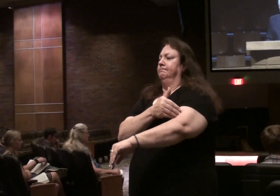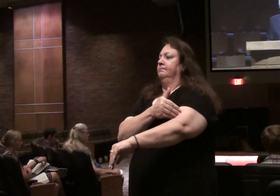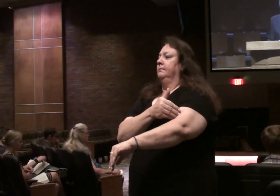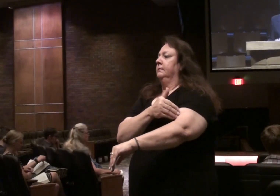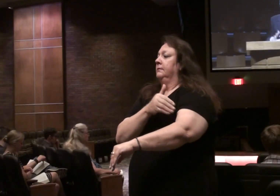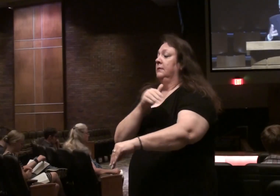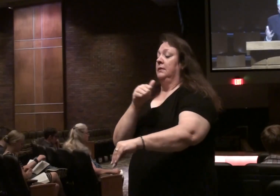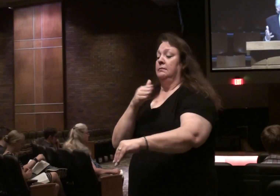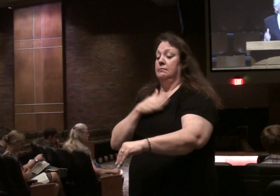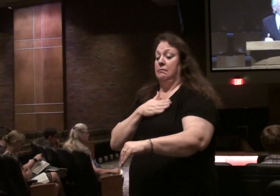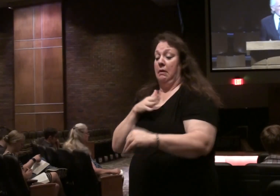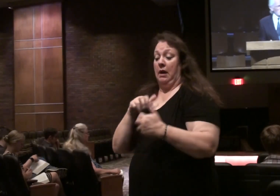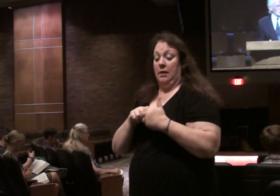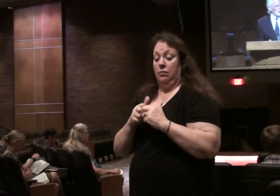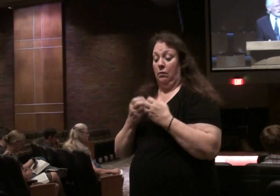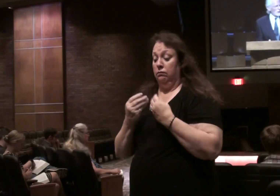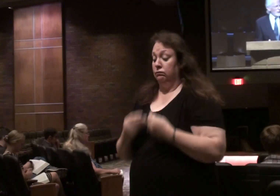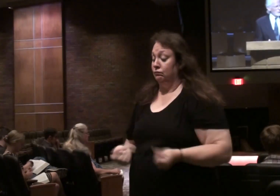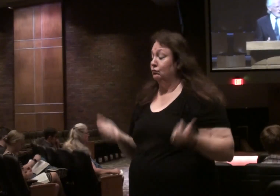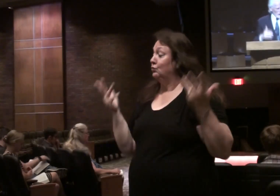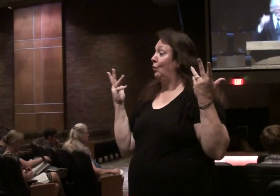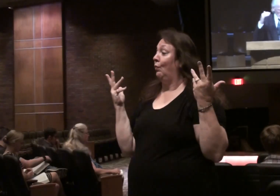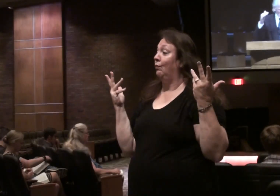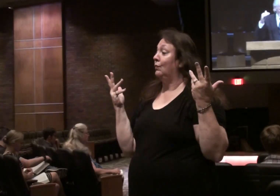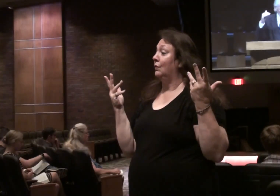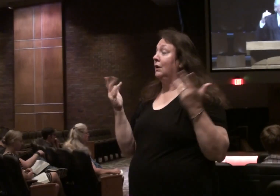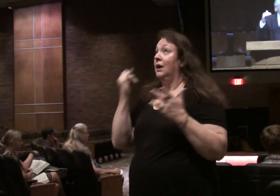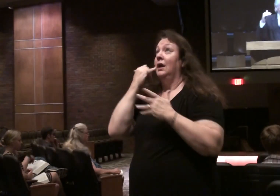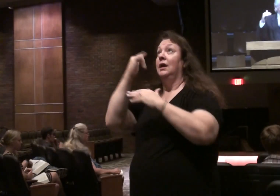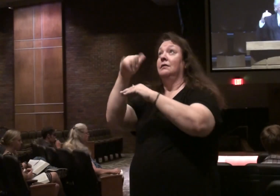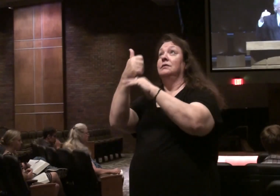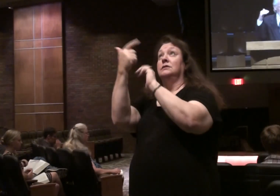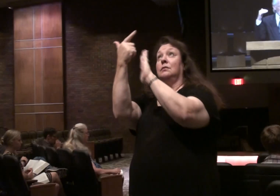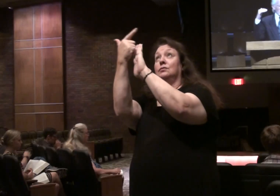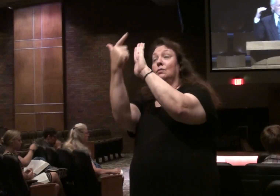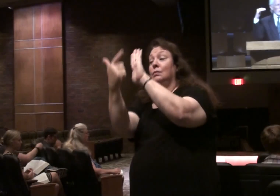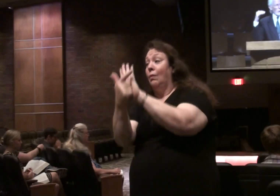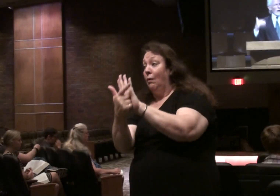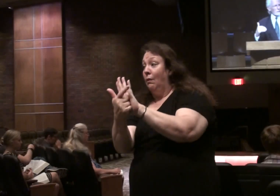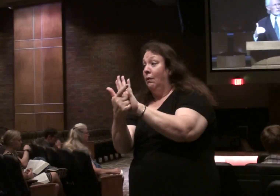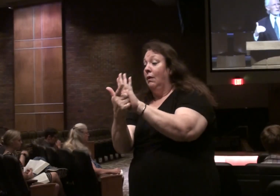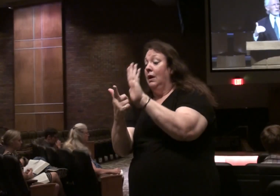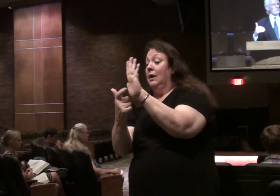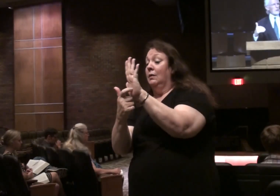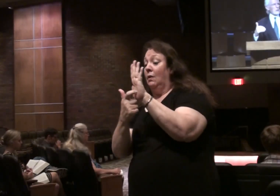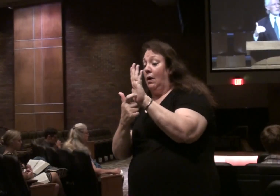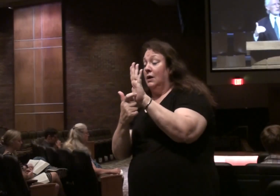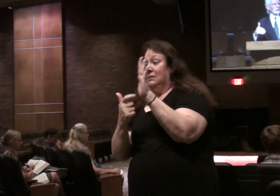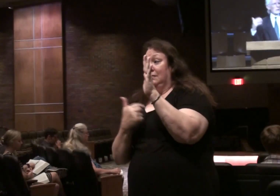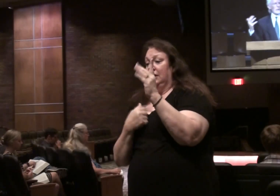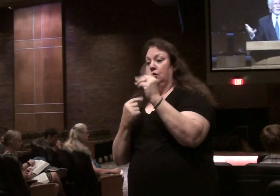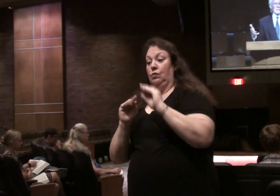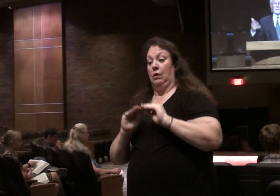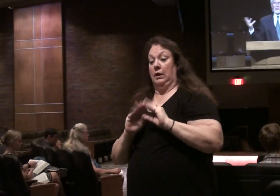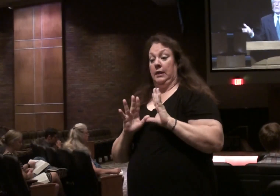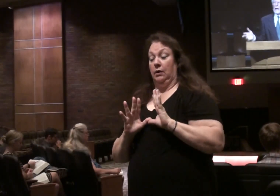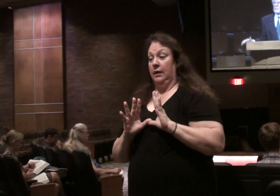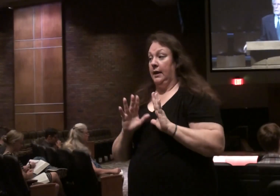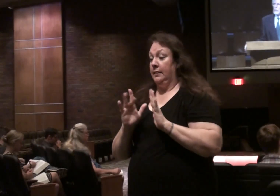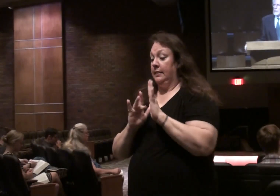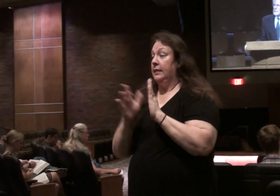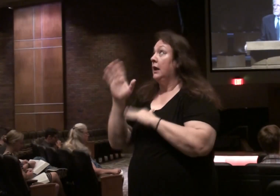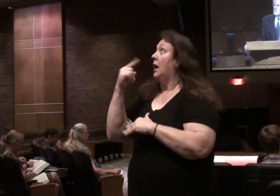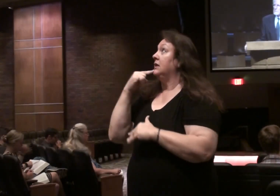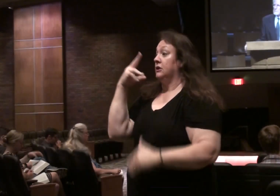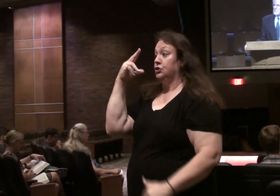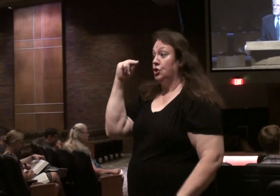That solves some of my problems. If they establish a law, unless it requires of me something that is clearly unbiblical, I